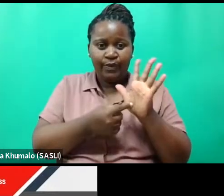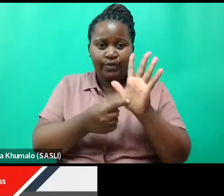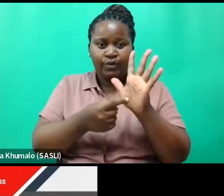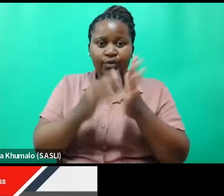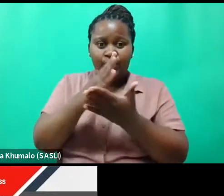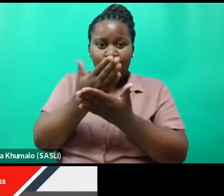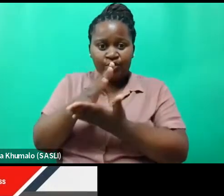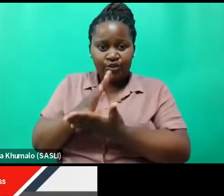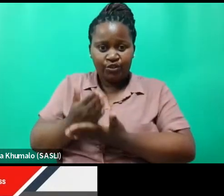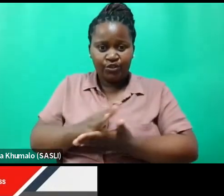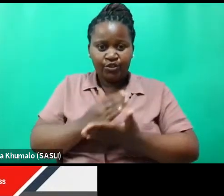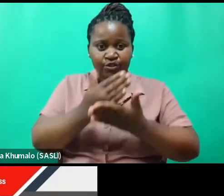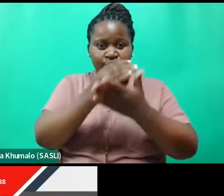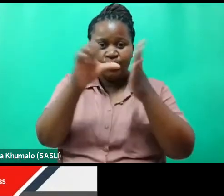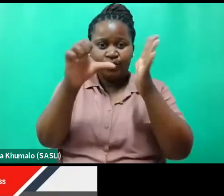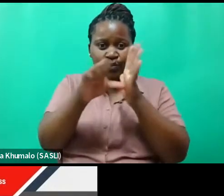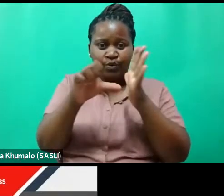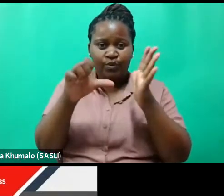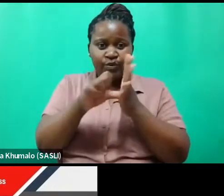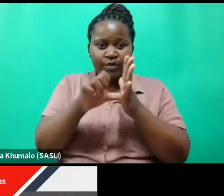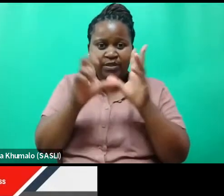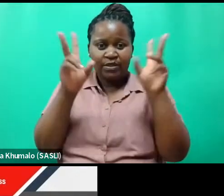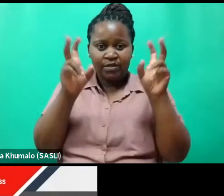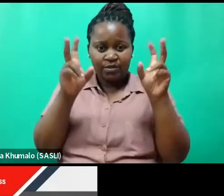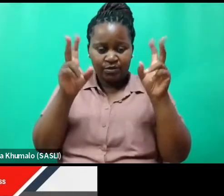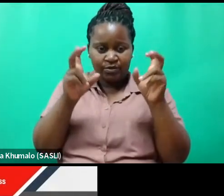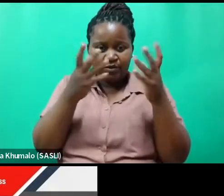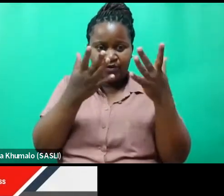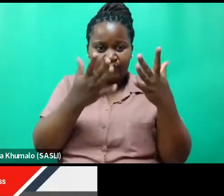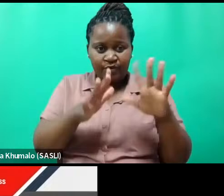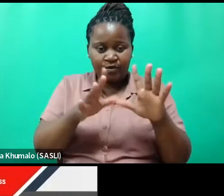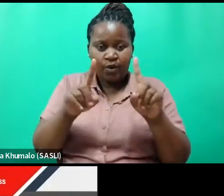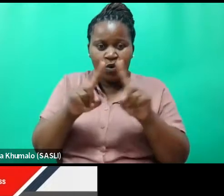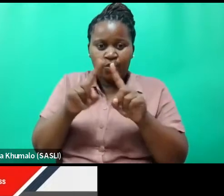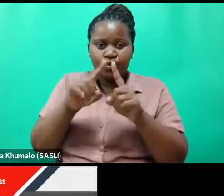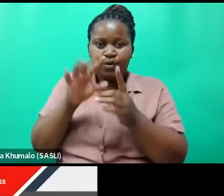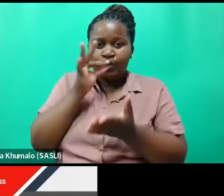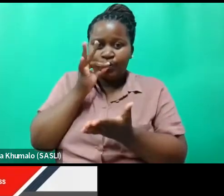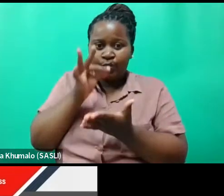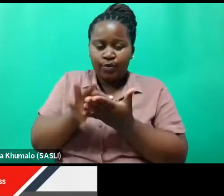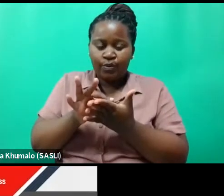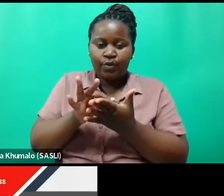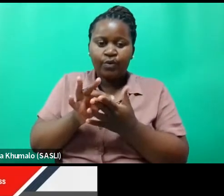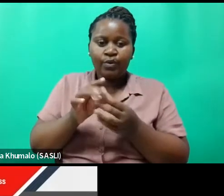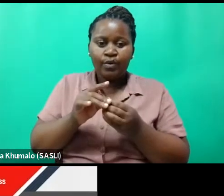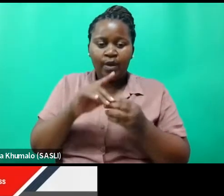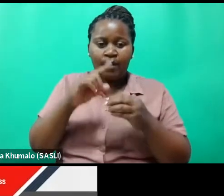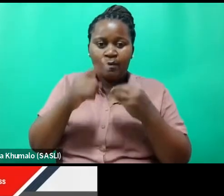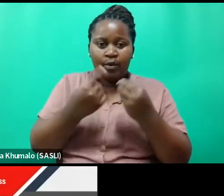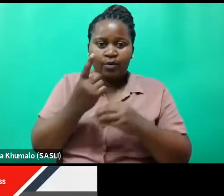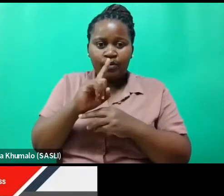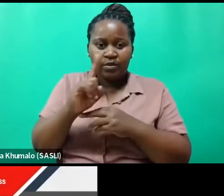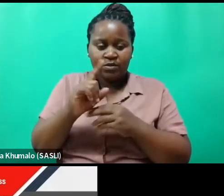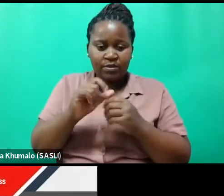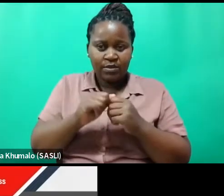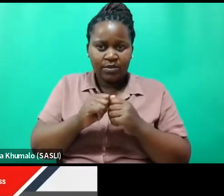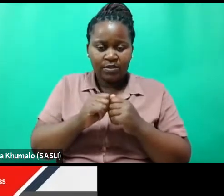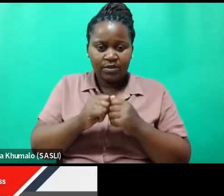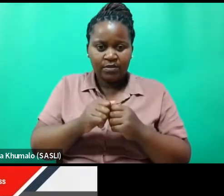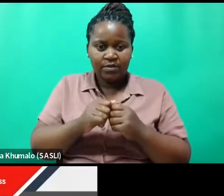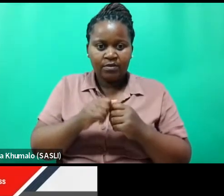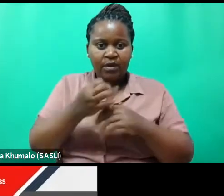pertinent issues and recommendations regarding the field